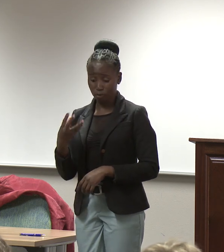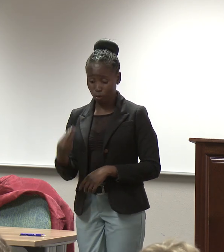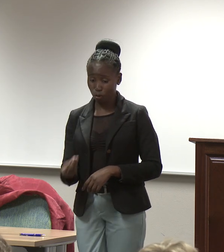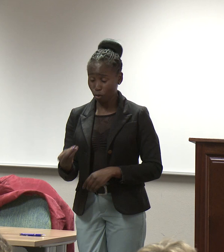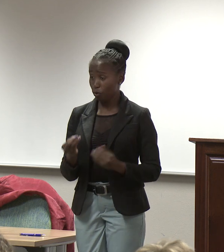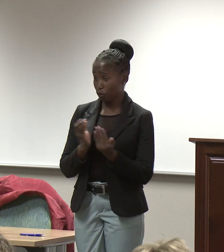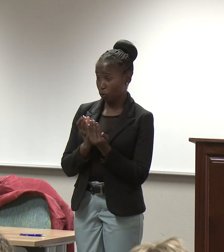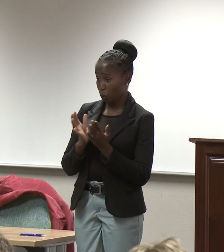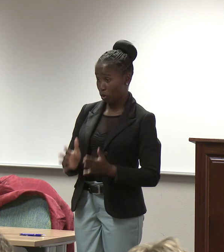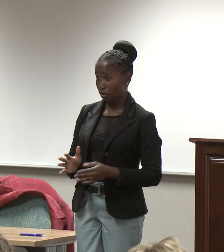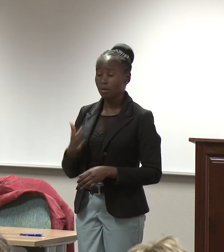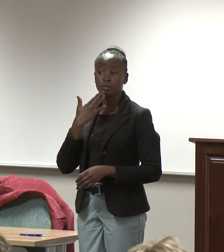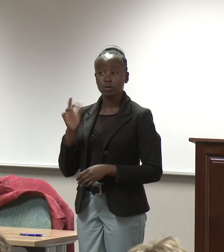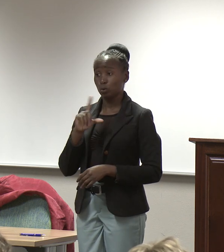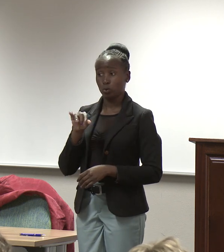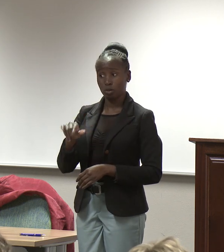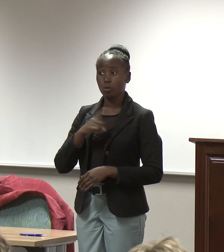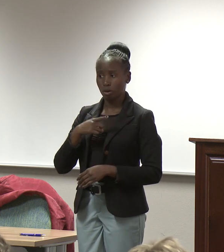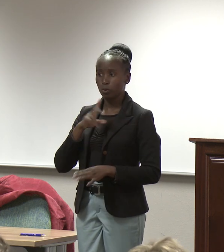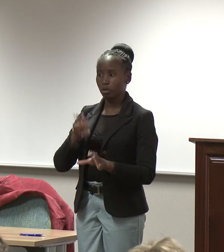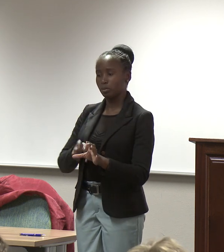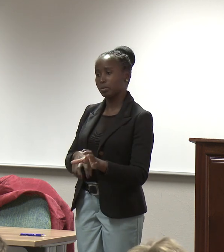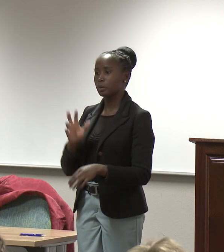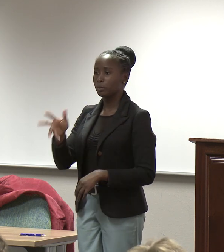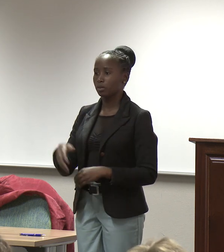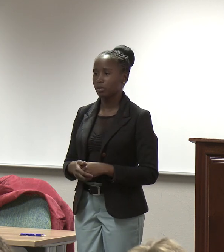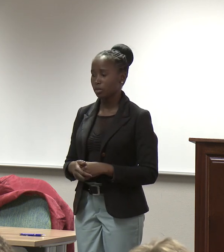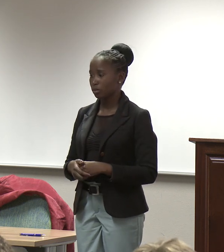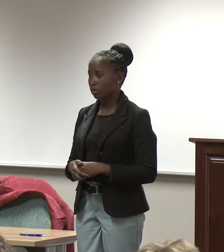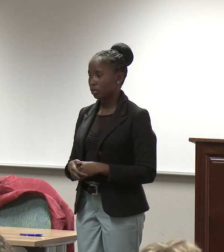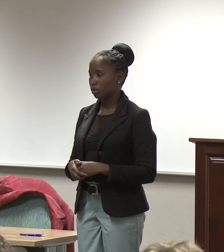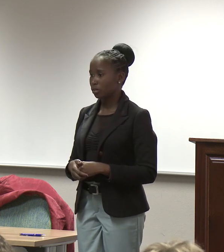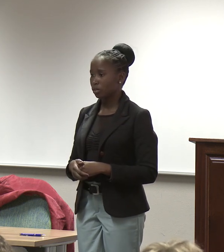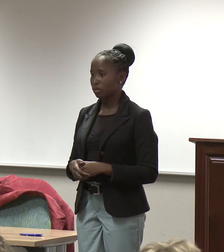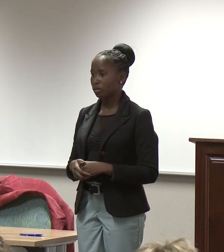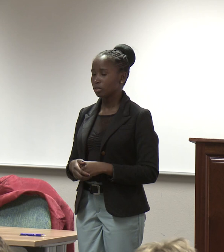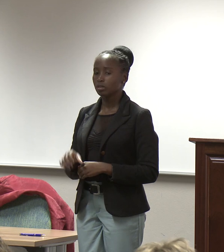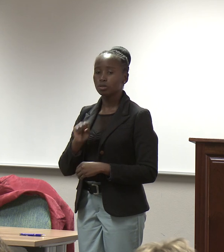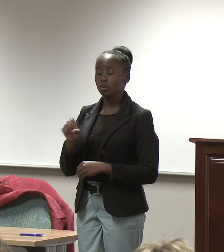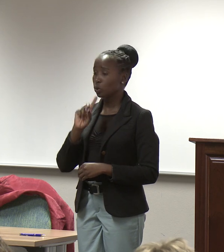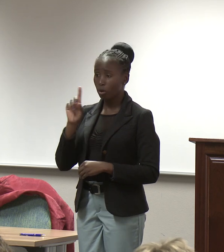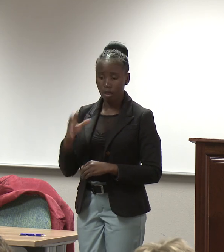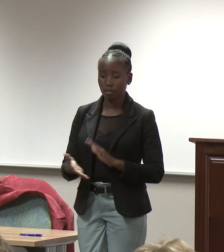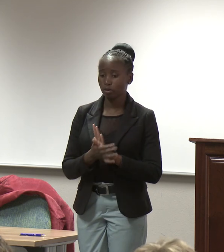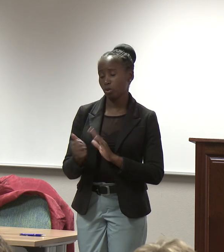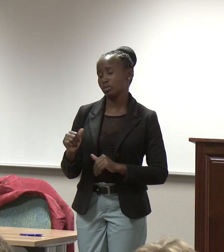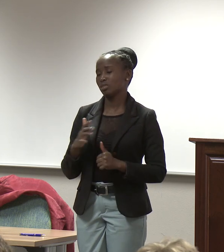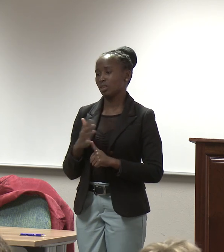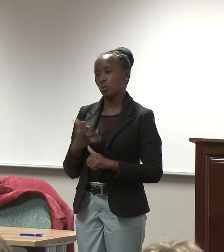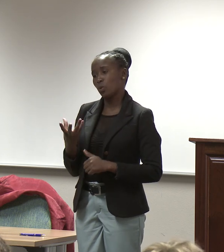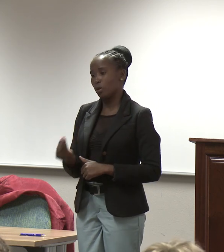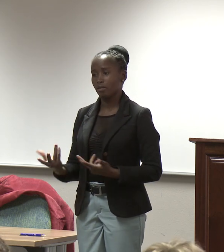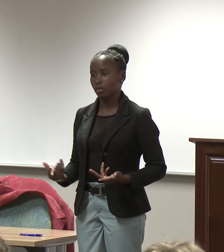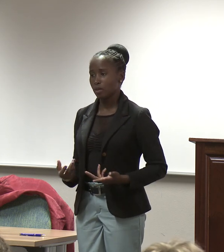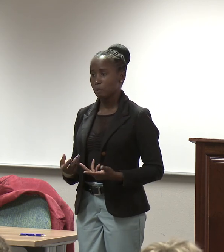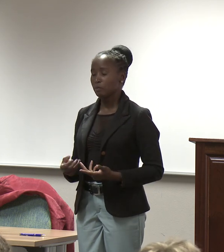are going to be wiped out, neutralized very easily. You don't get tenure to begin with. Yeah. Absolutely. So